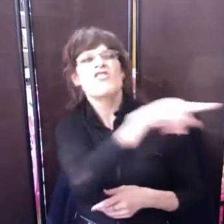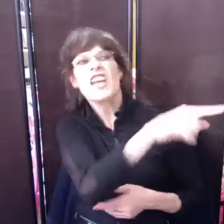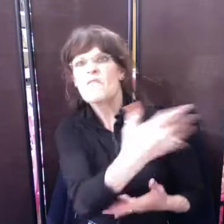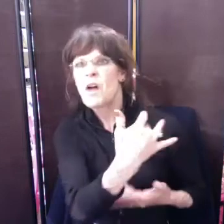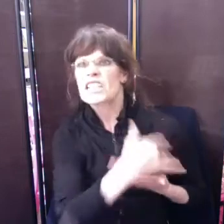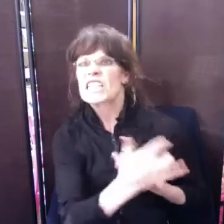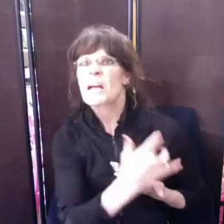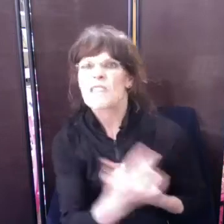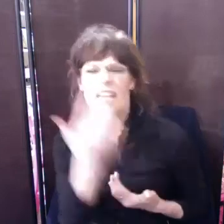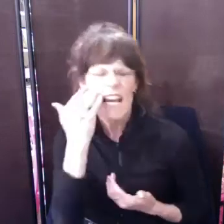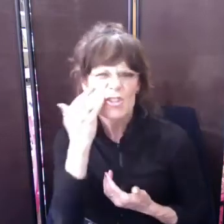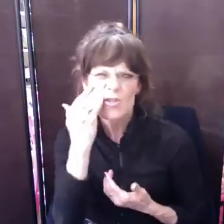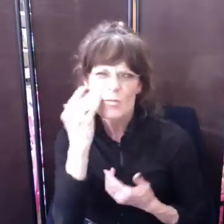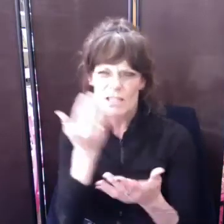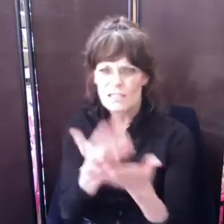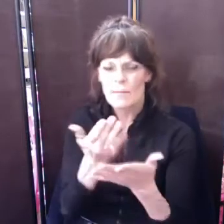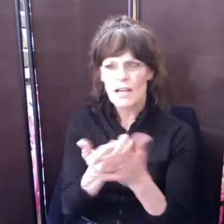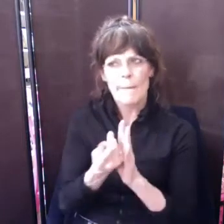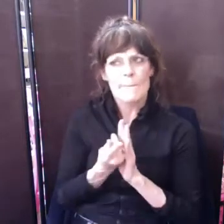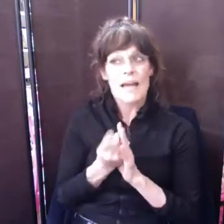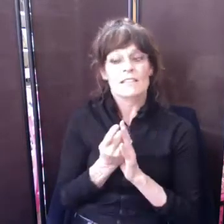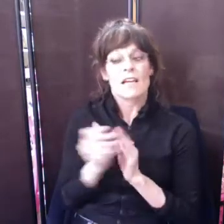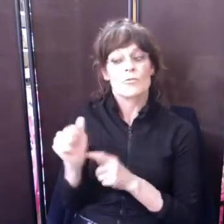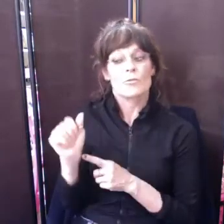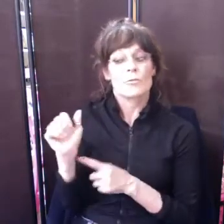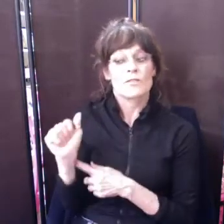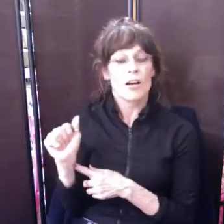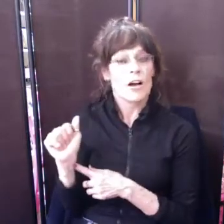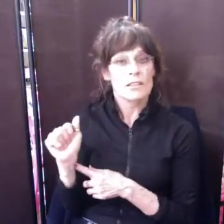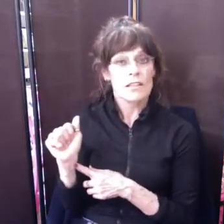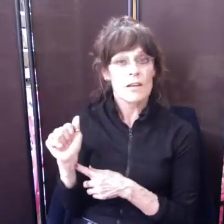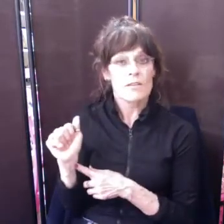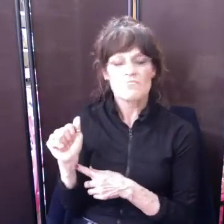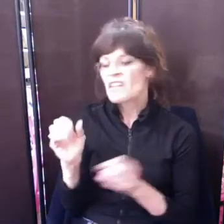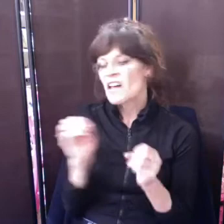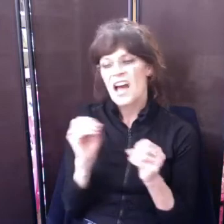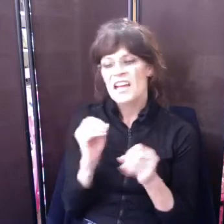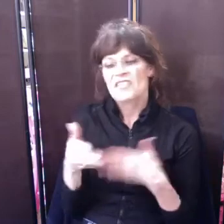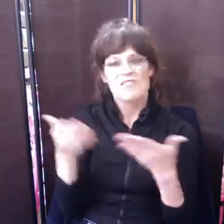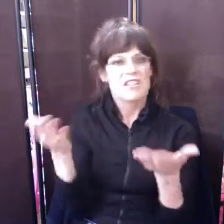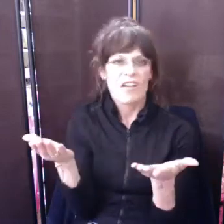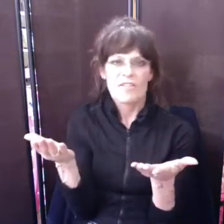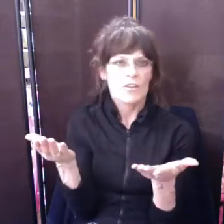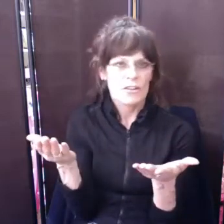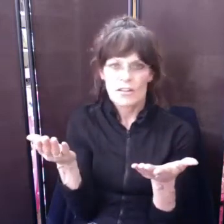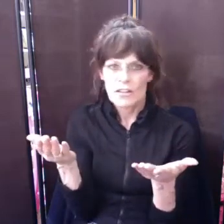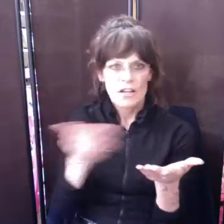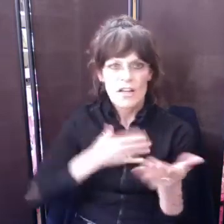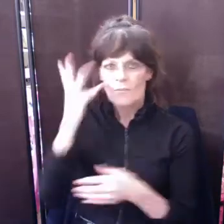knew by the time I got back to the rooms of Alcoholics Anonymous that I had nothing to offer. You know, my beauty was gone.